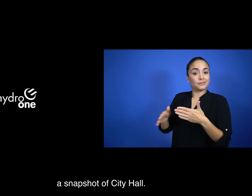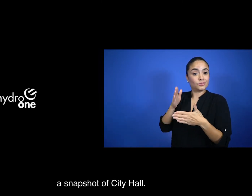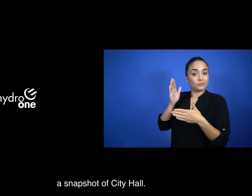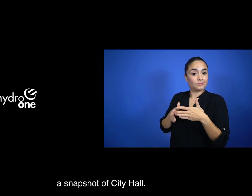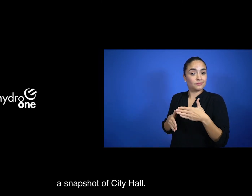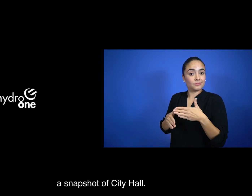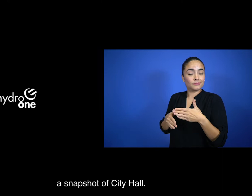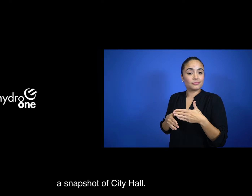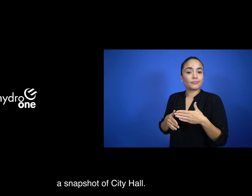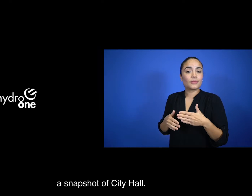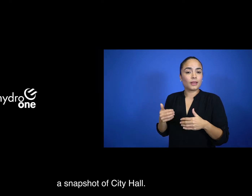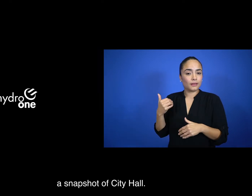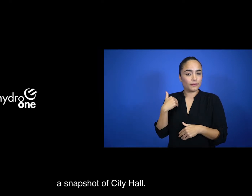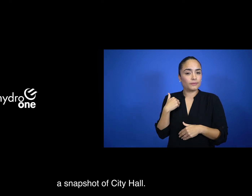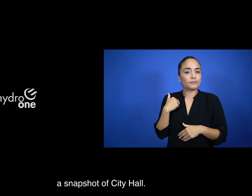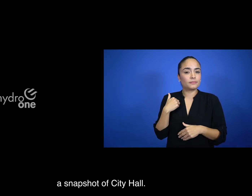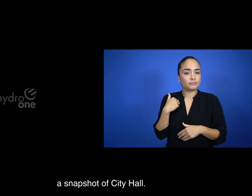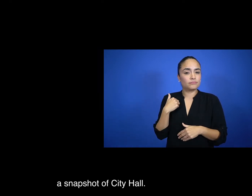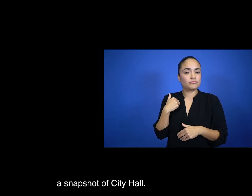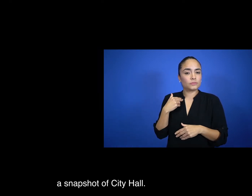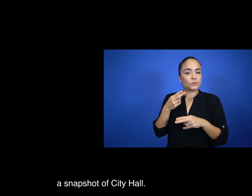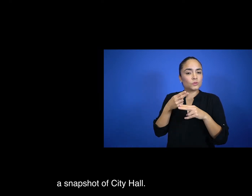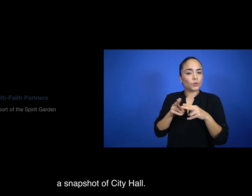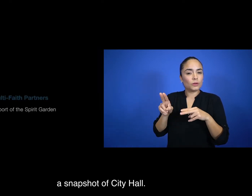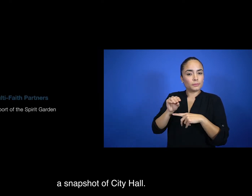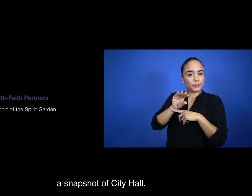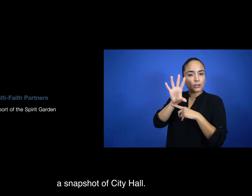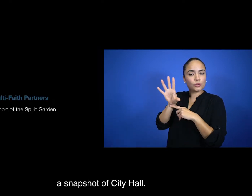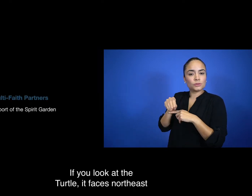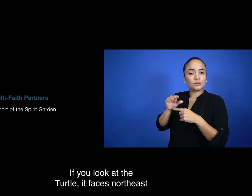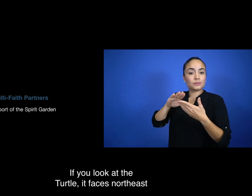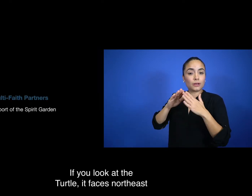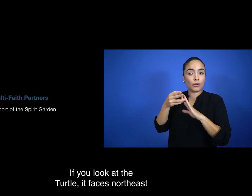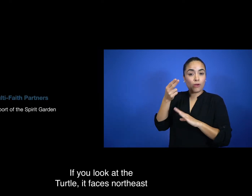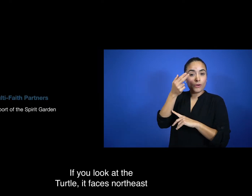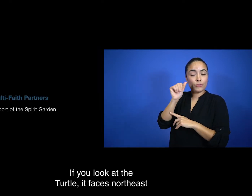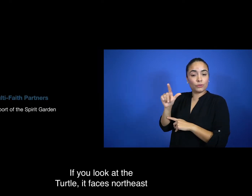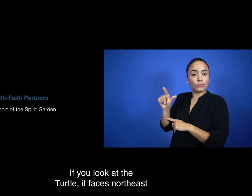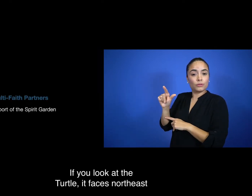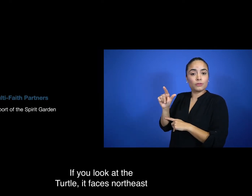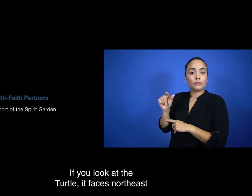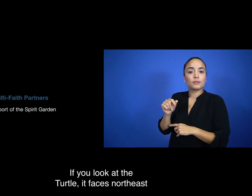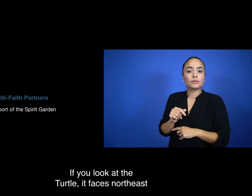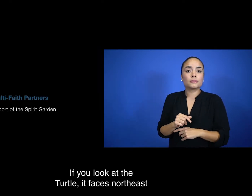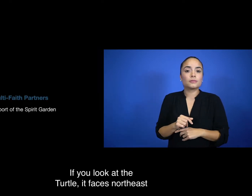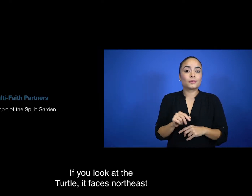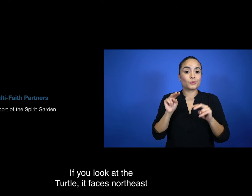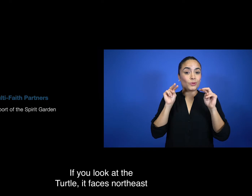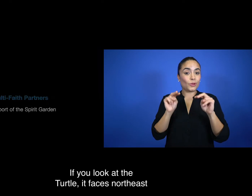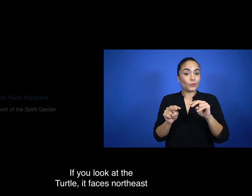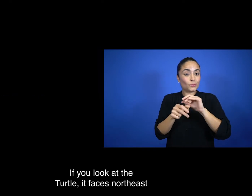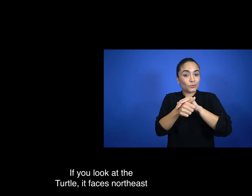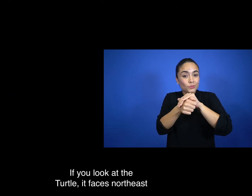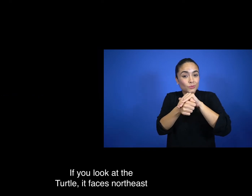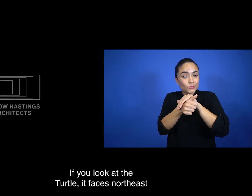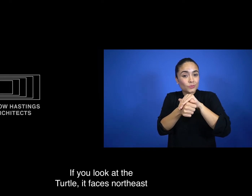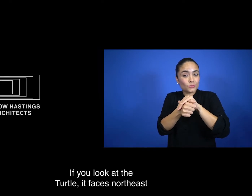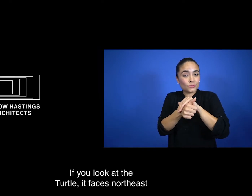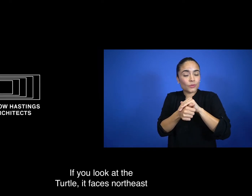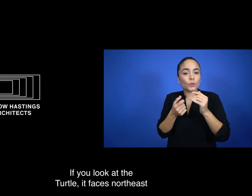snapshot of City Hall, and if you look at the turtle, it faces